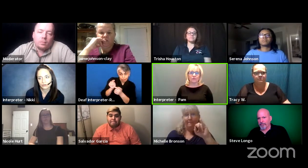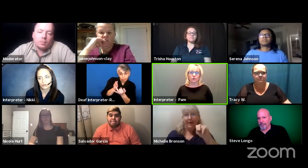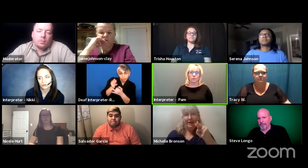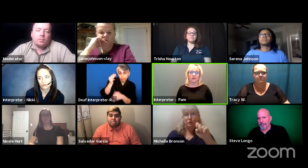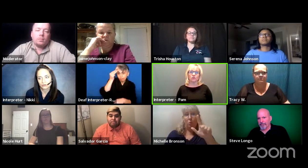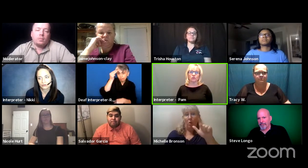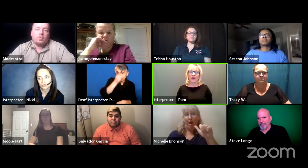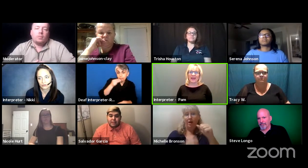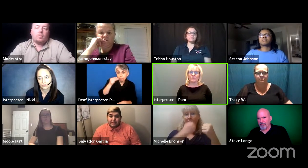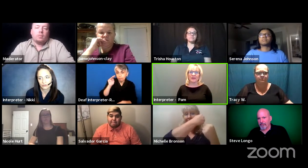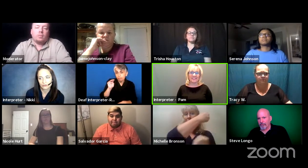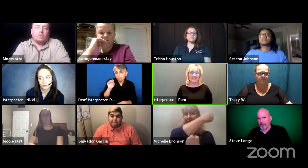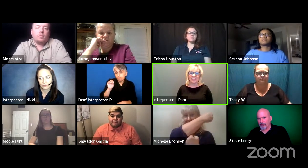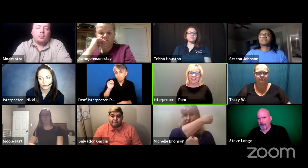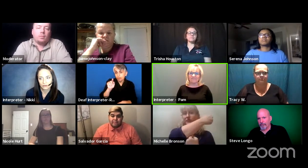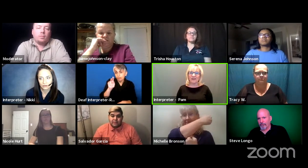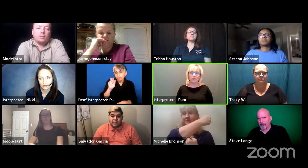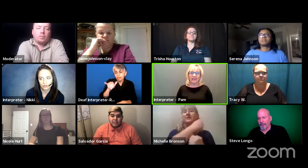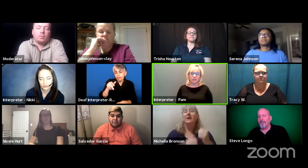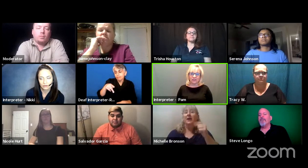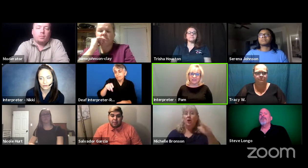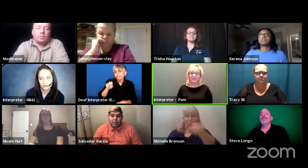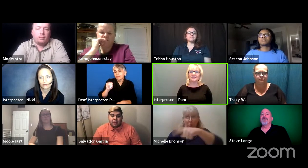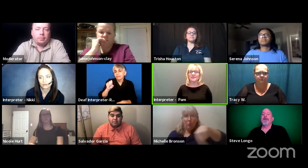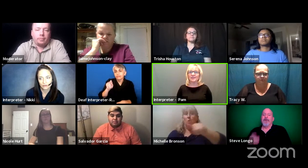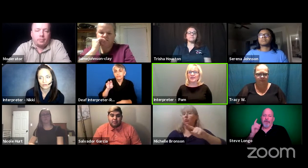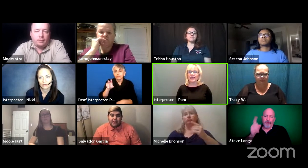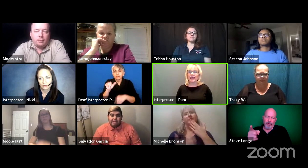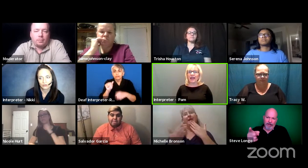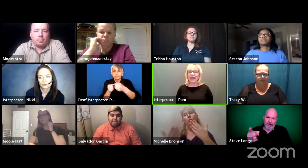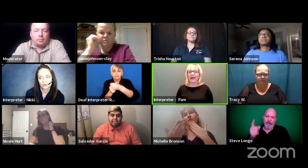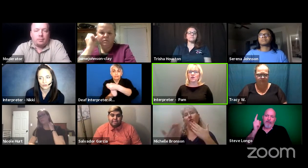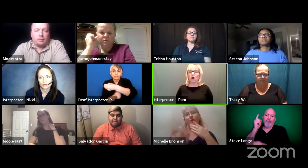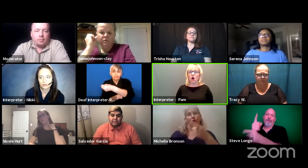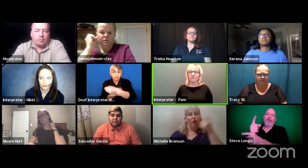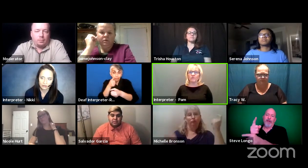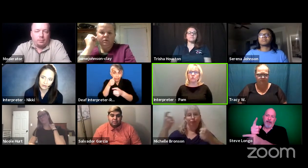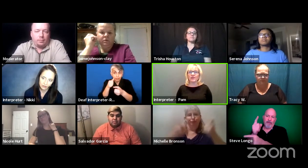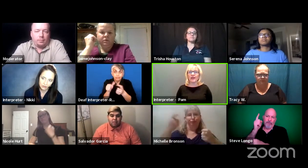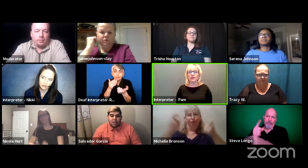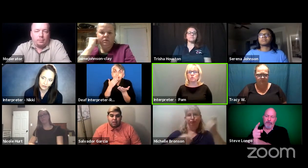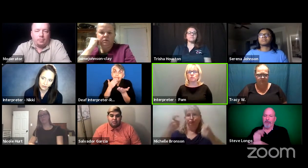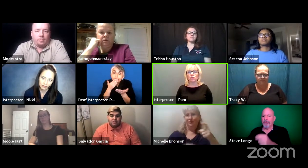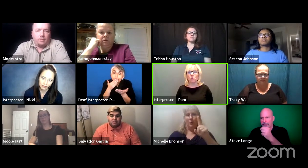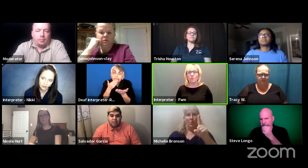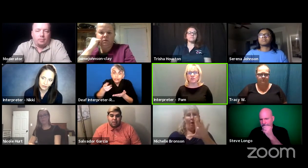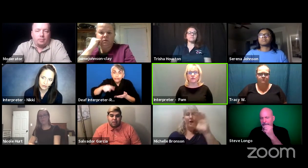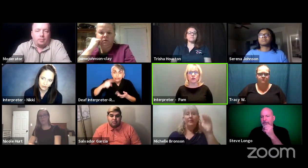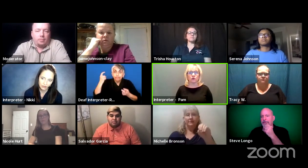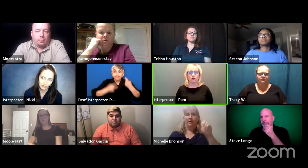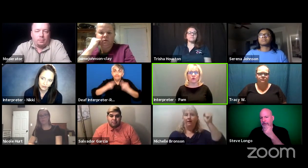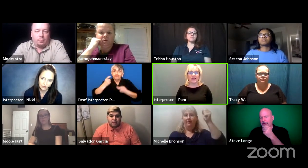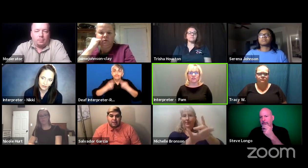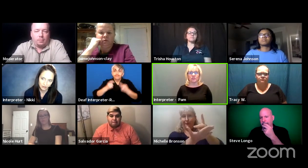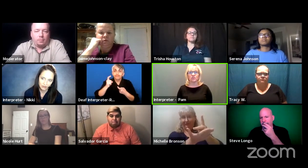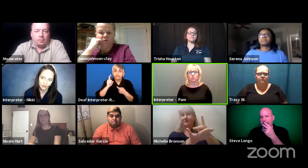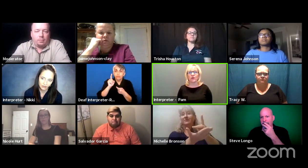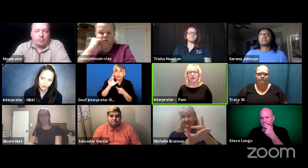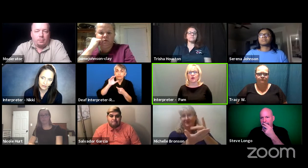through Monterey Peninsula Foundation. And all of you, thank you so much for your donations. We are